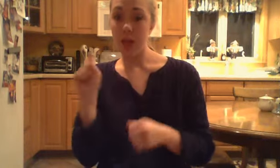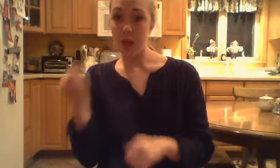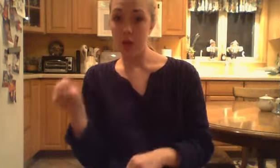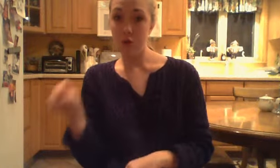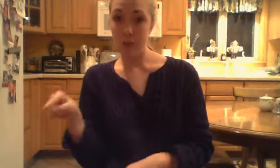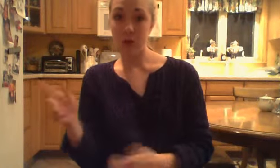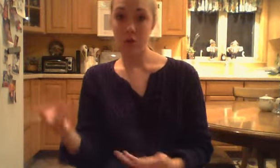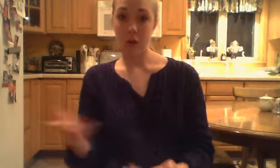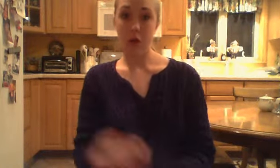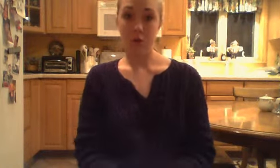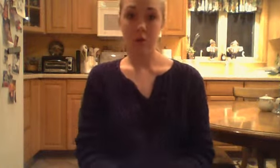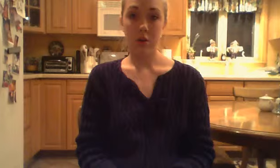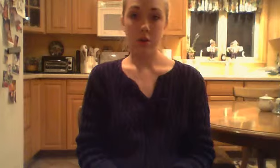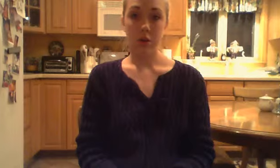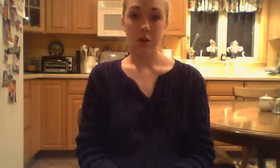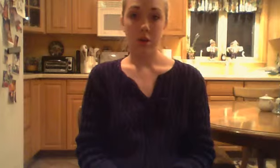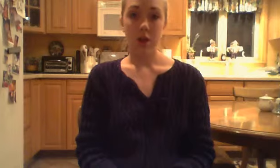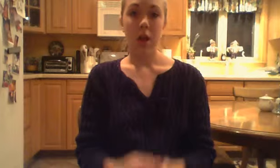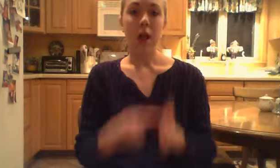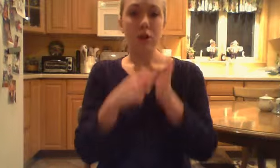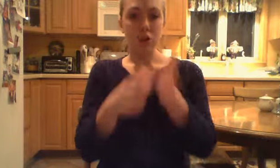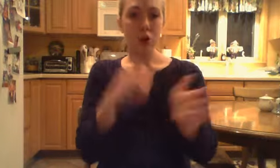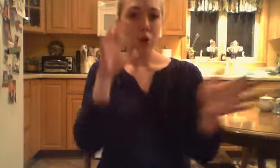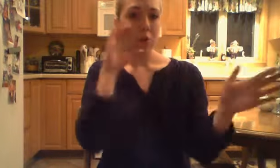This is Georgia. Here's Georgia.